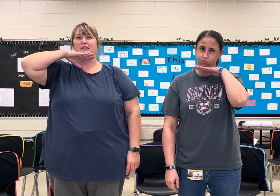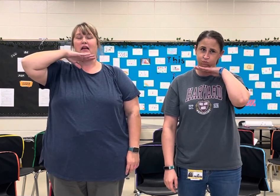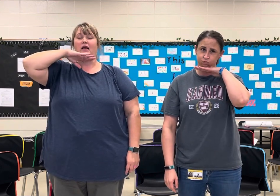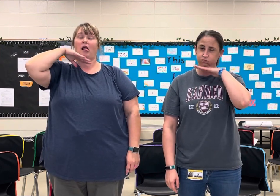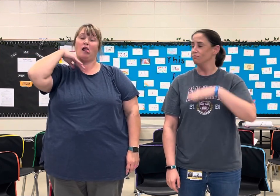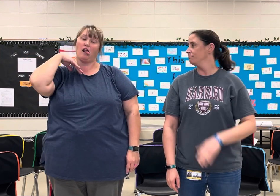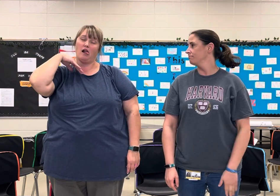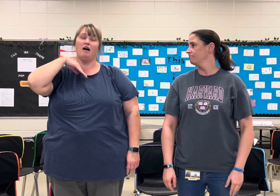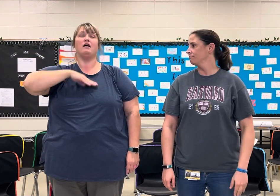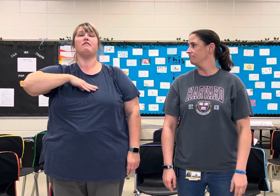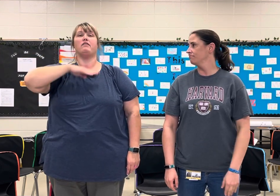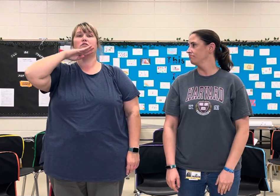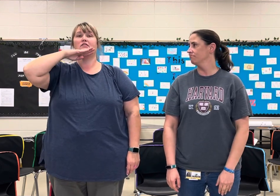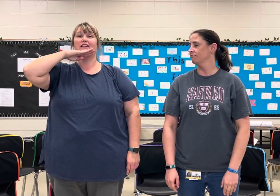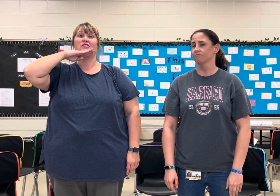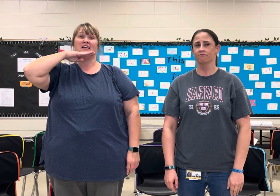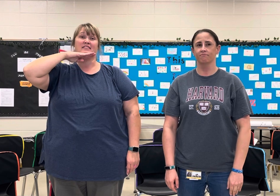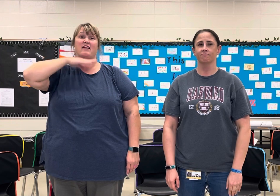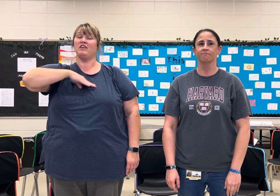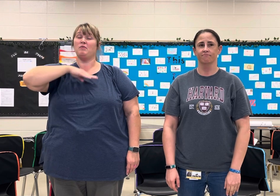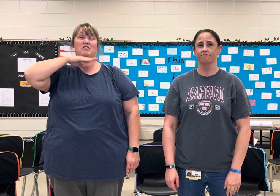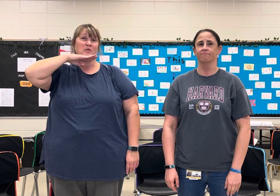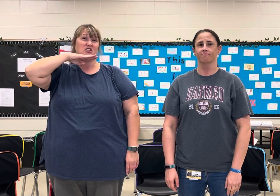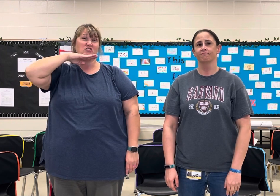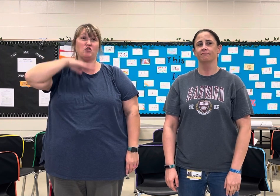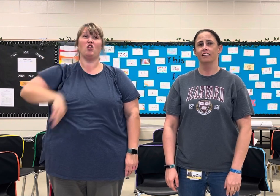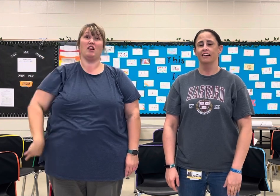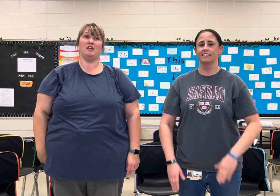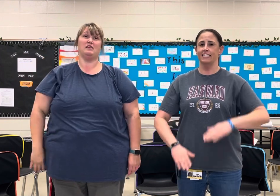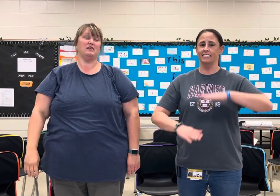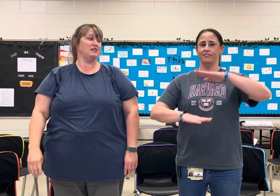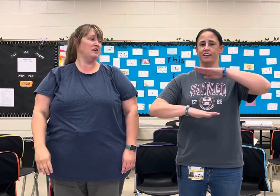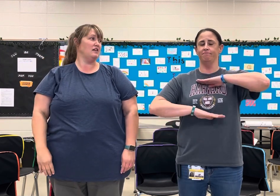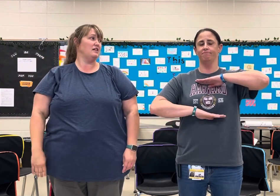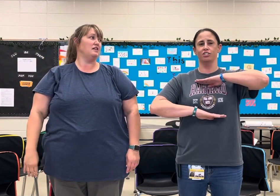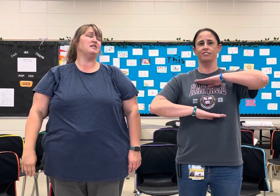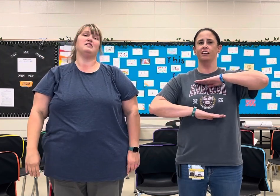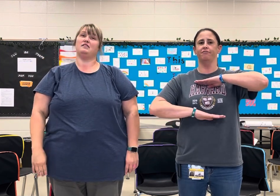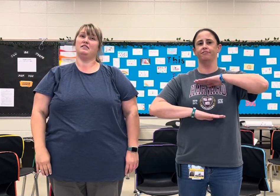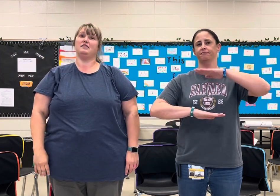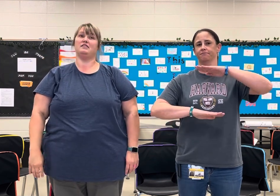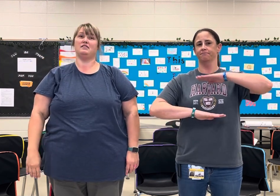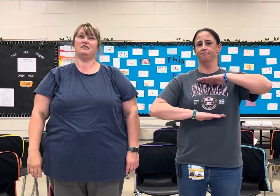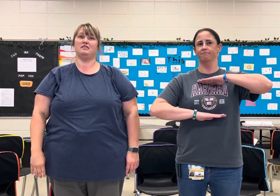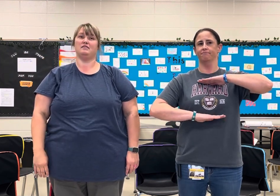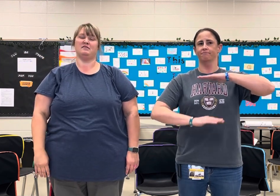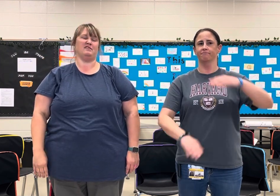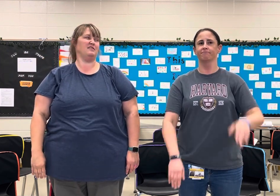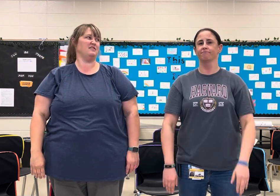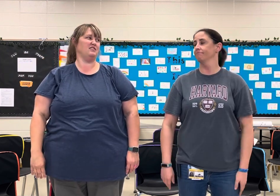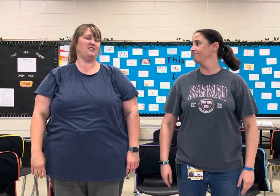Like on Thanksgiving you eat too much. Satisfied? Just enough? Where's the fun in that?